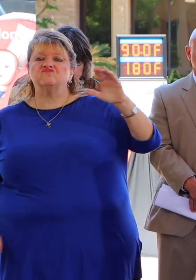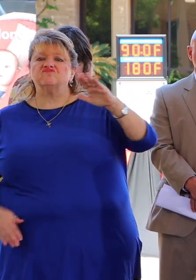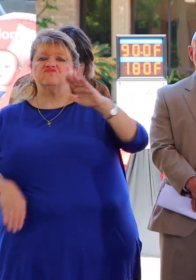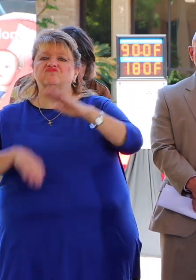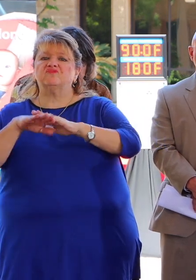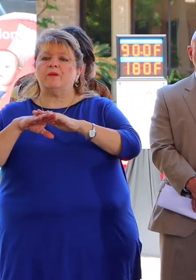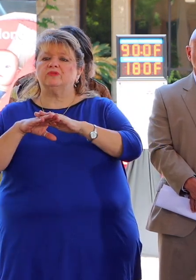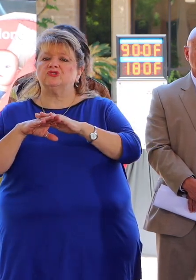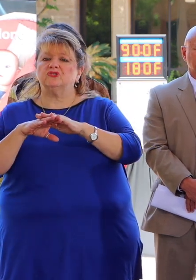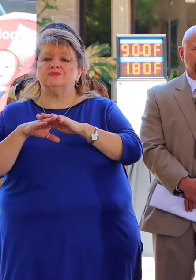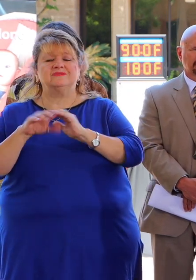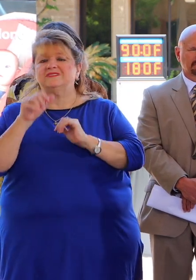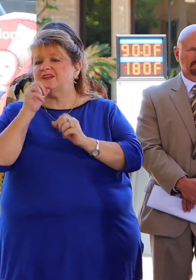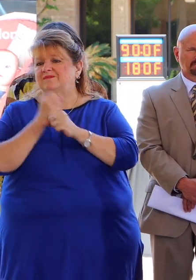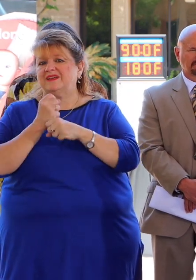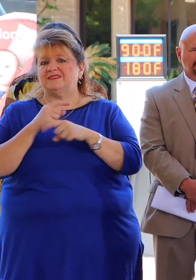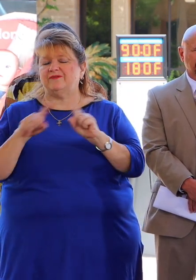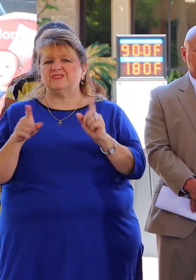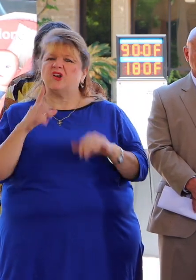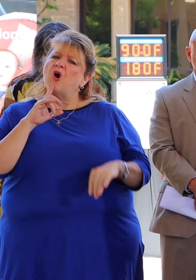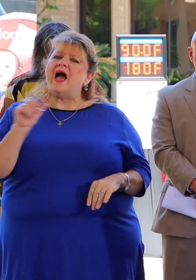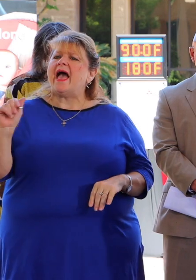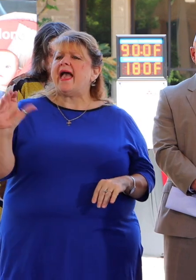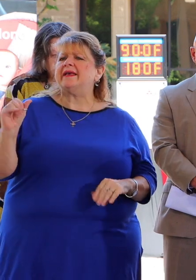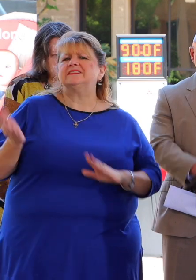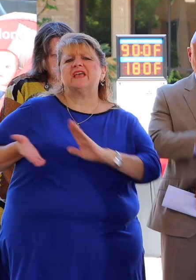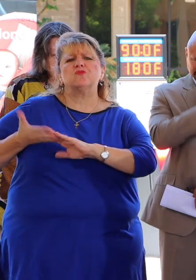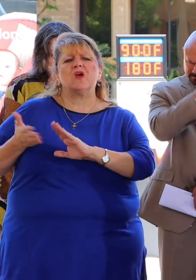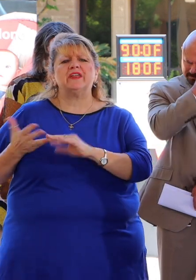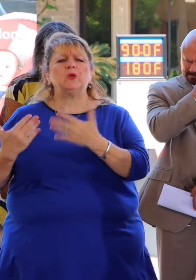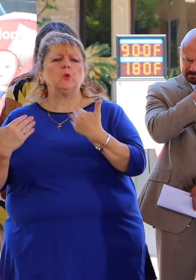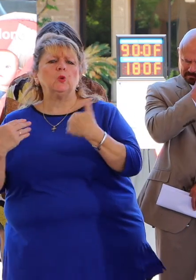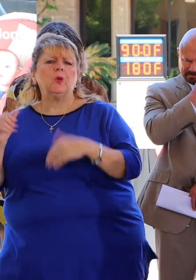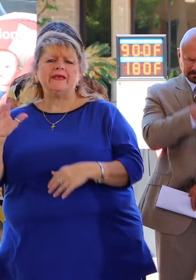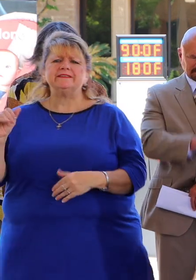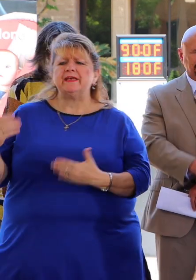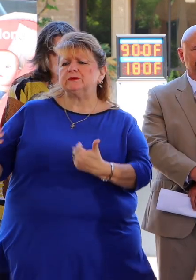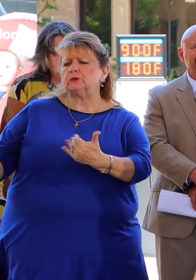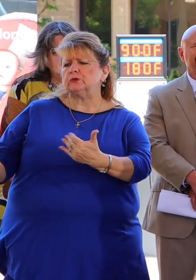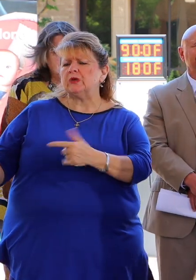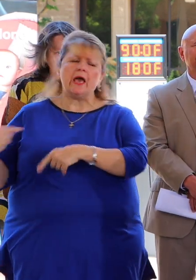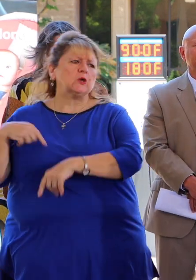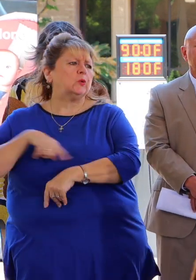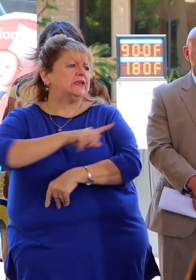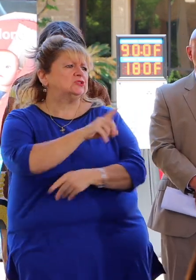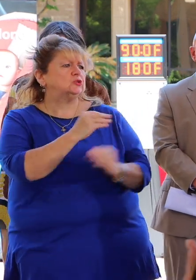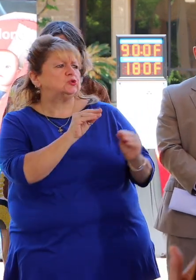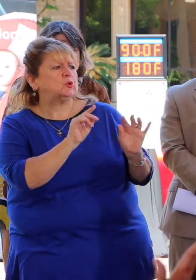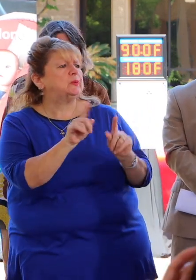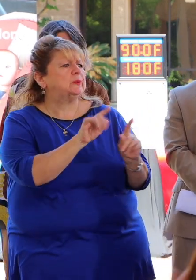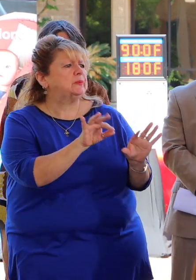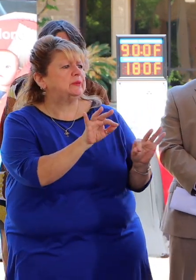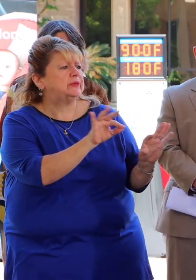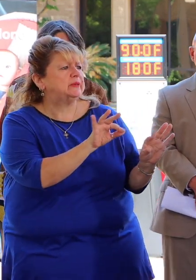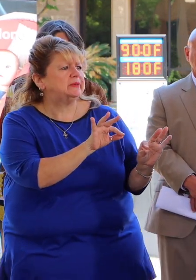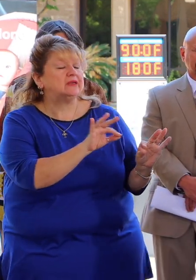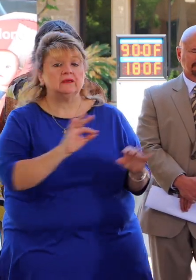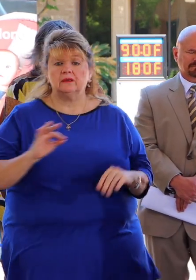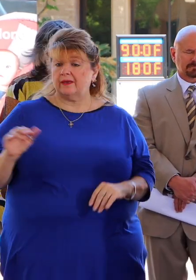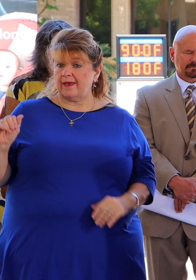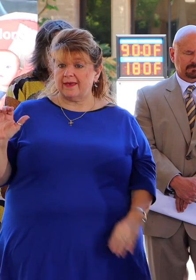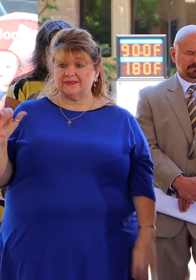reach. Also, some people will think, well, I just had the air conditioner running, it's real cool in here, I could just go run into the store for a few minutes.